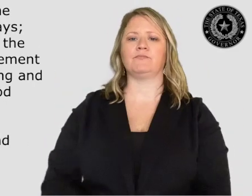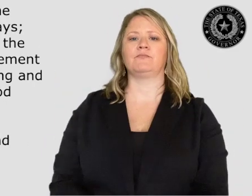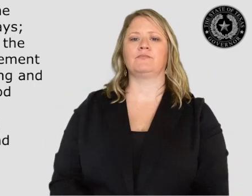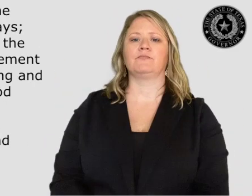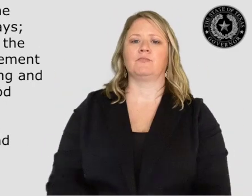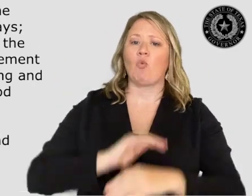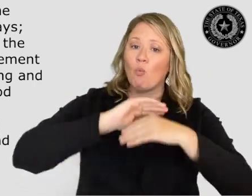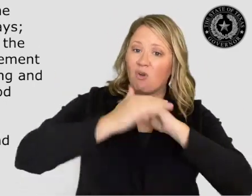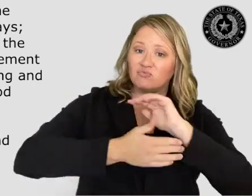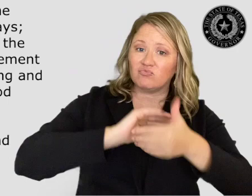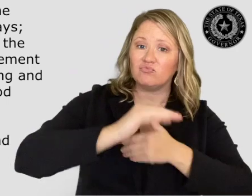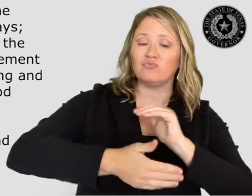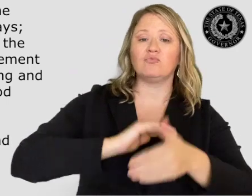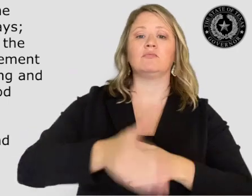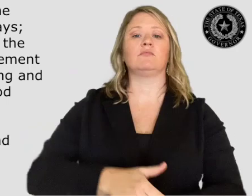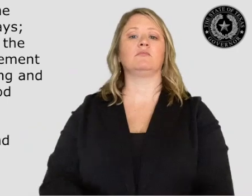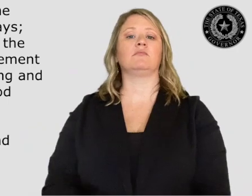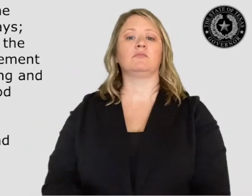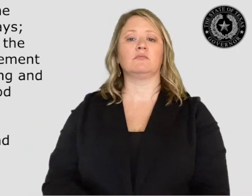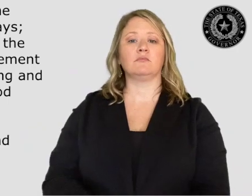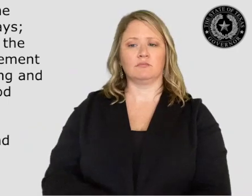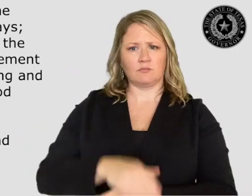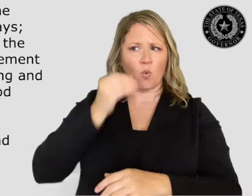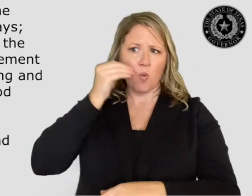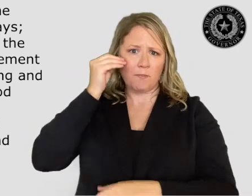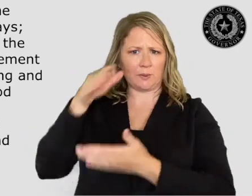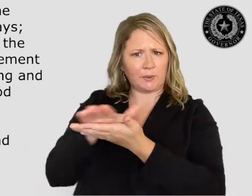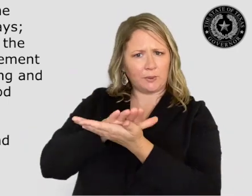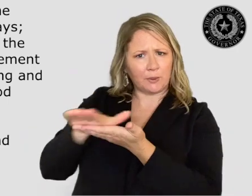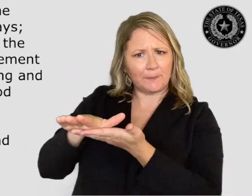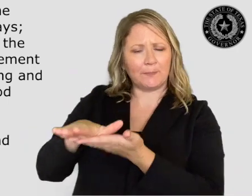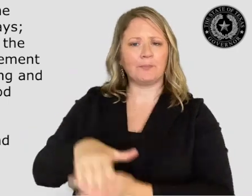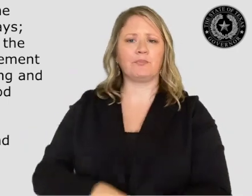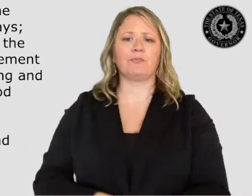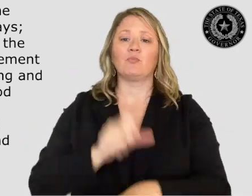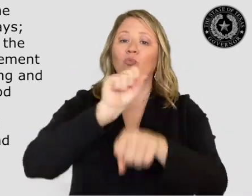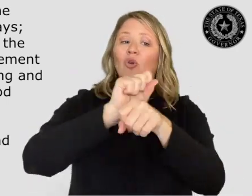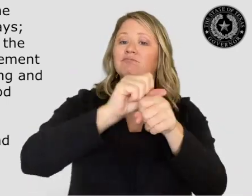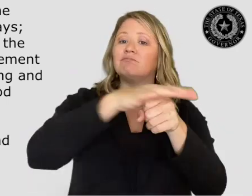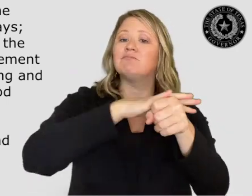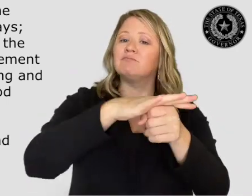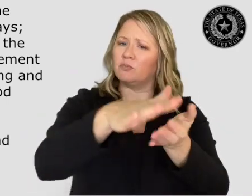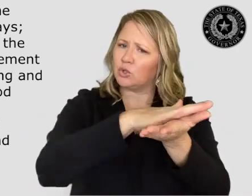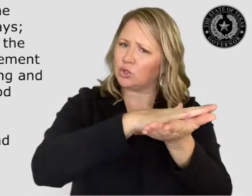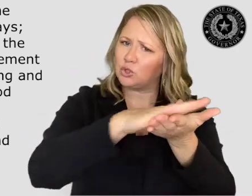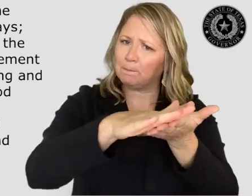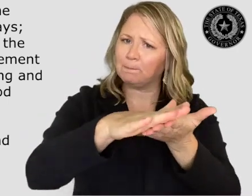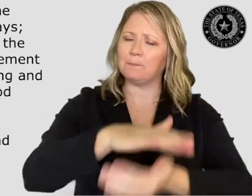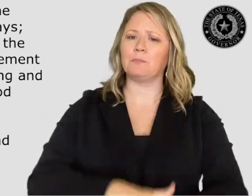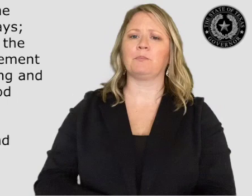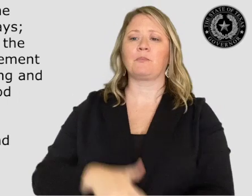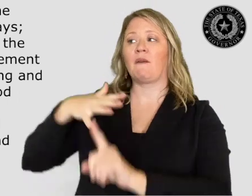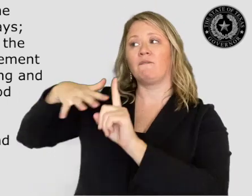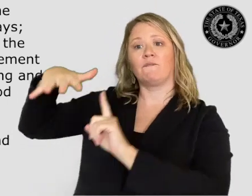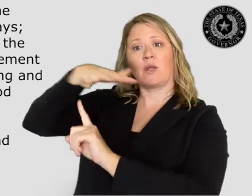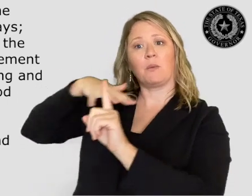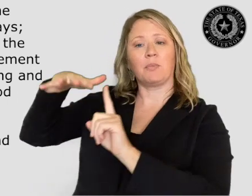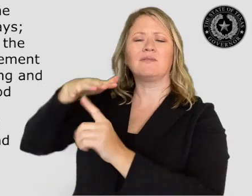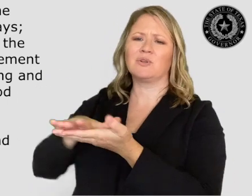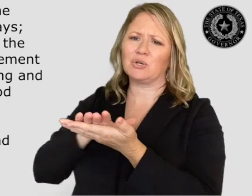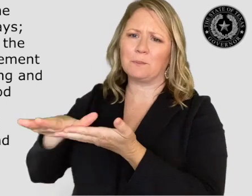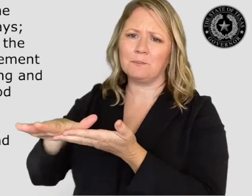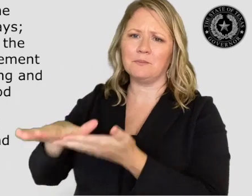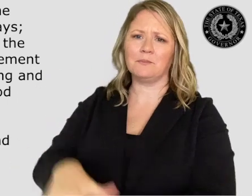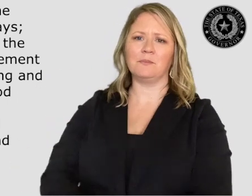implement social distancing and to practice good hygiene, environmental cleanliness, and sanitation.